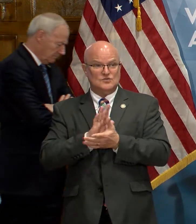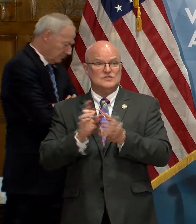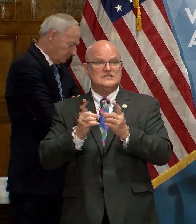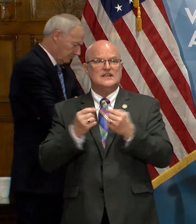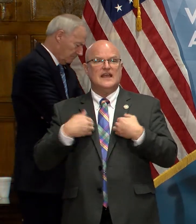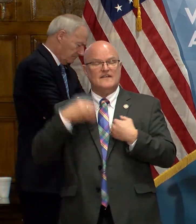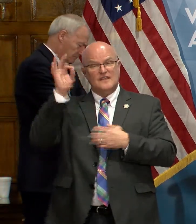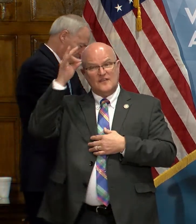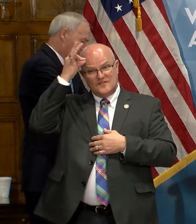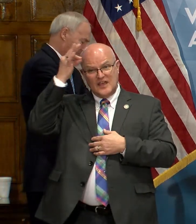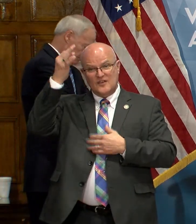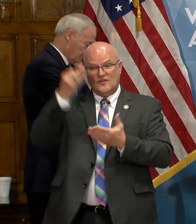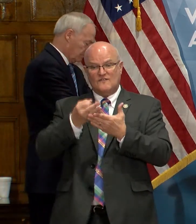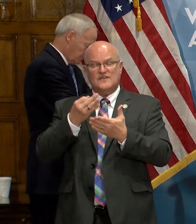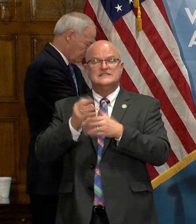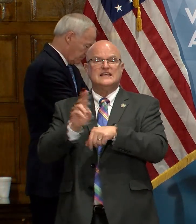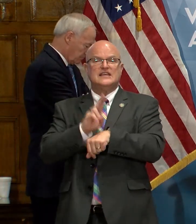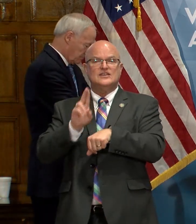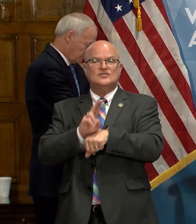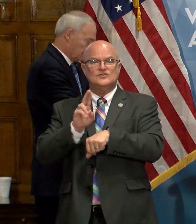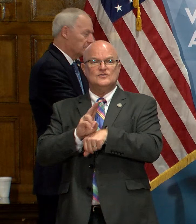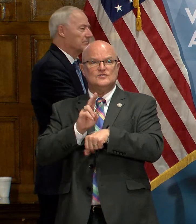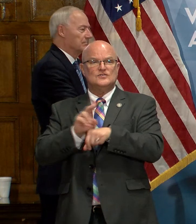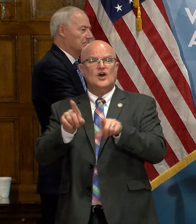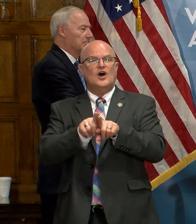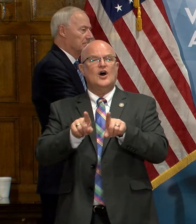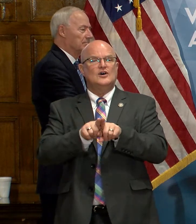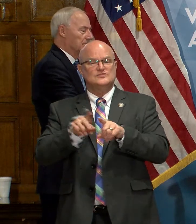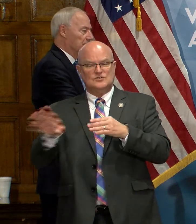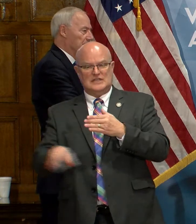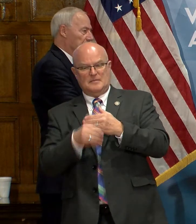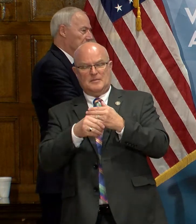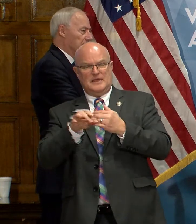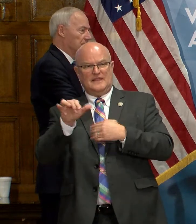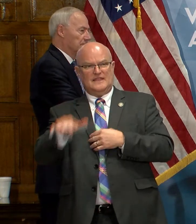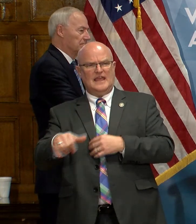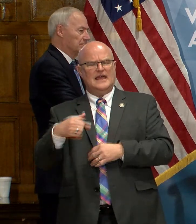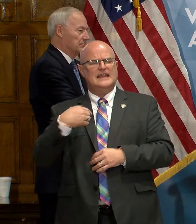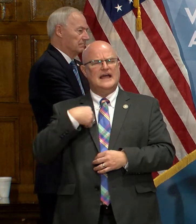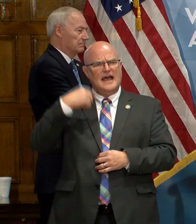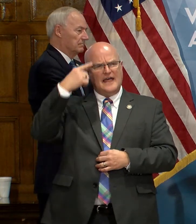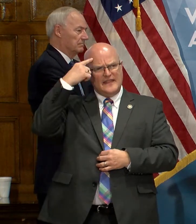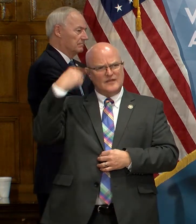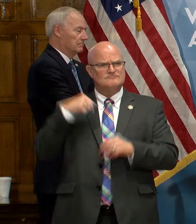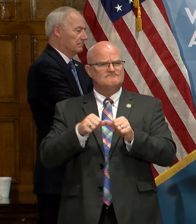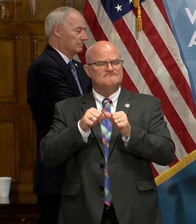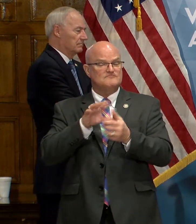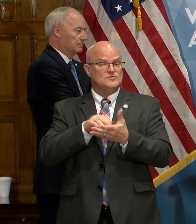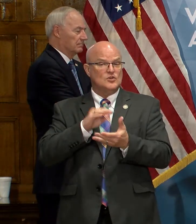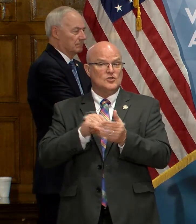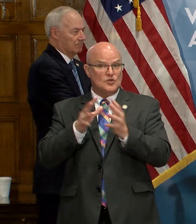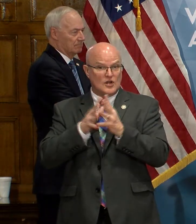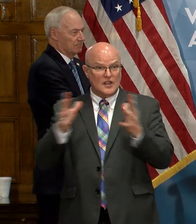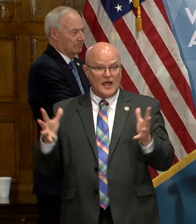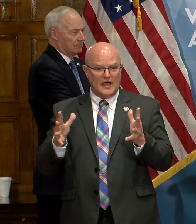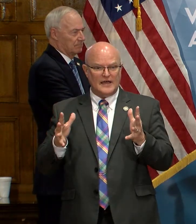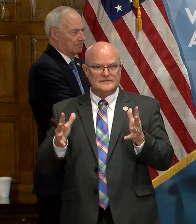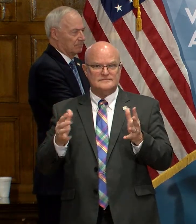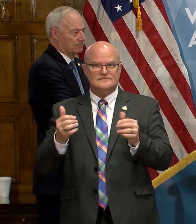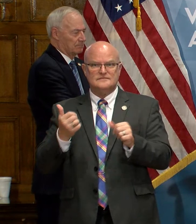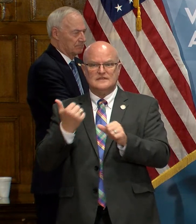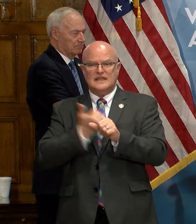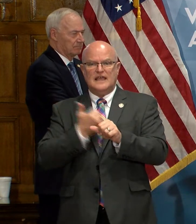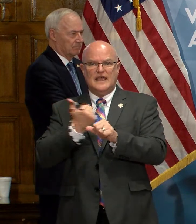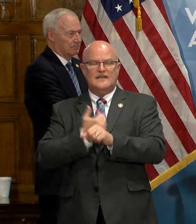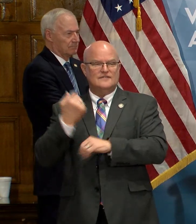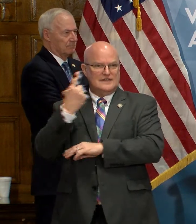their federal funds, of course, that they can use to also supplement that. I think we continue to learn a lot through the